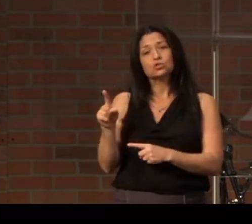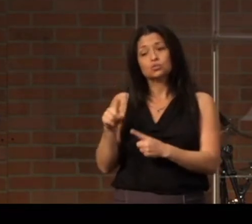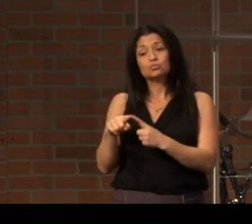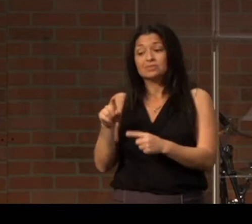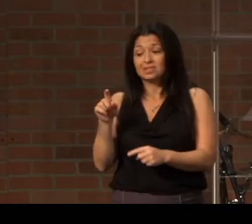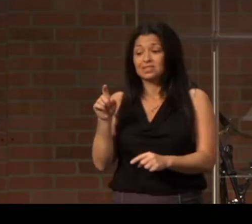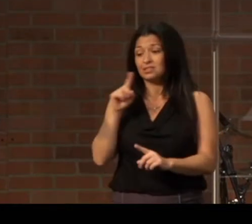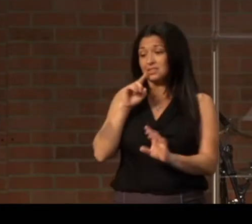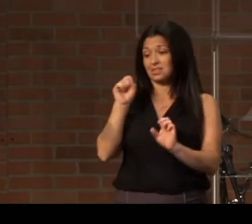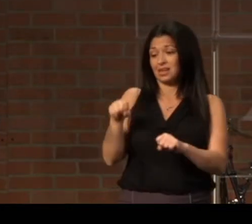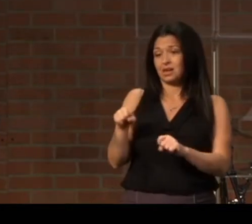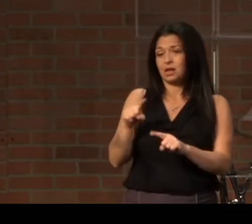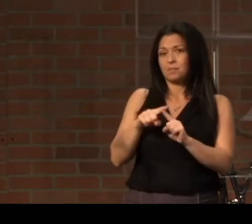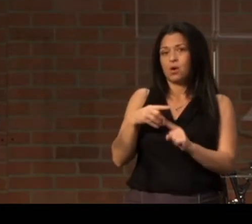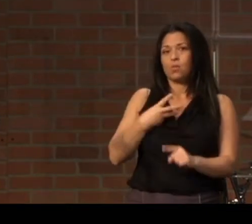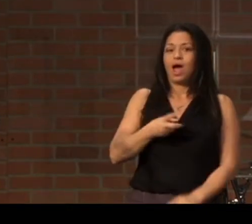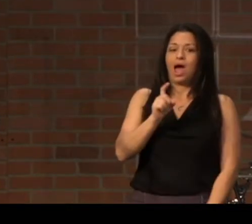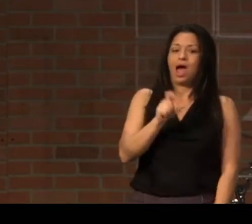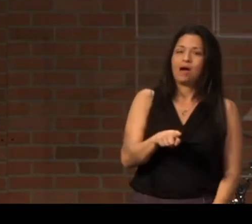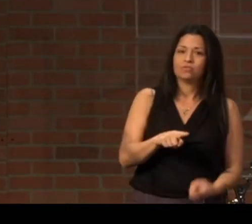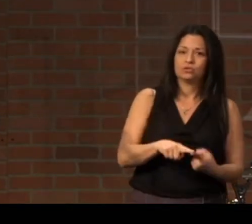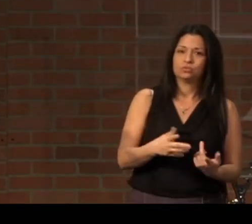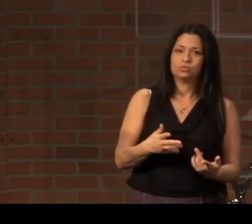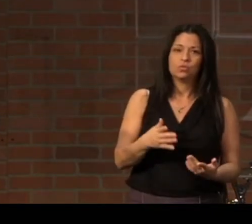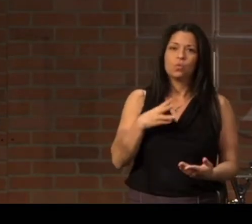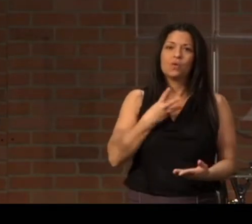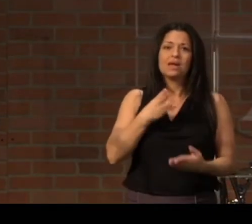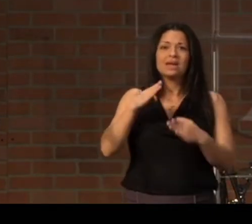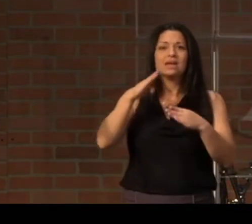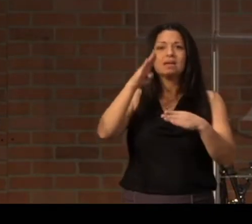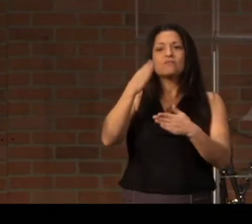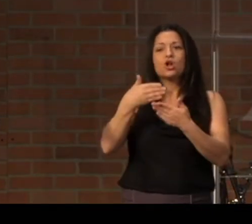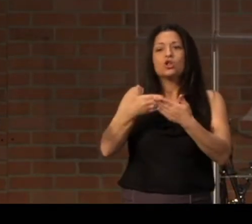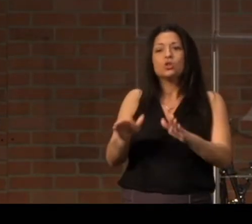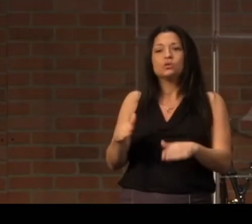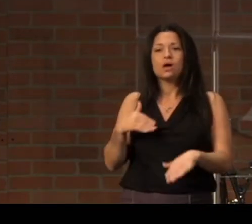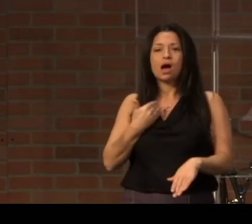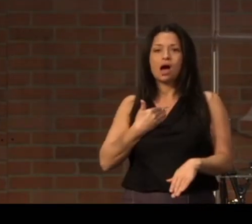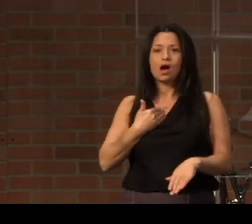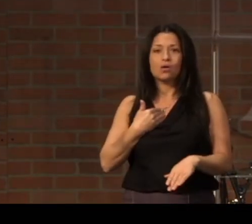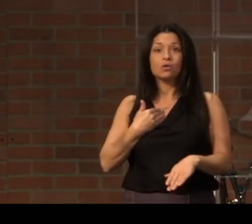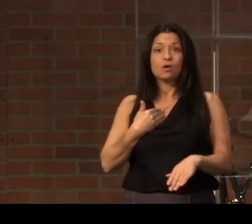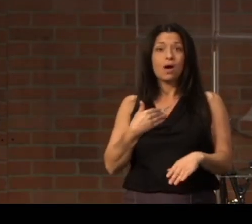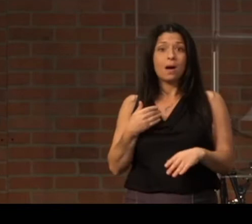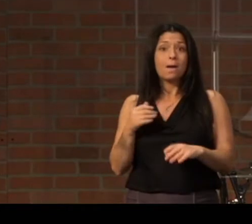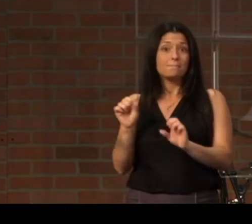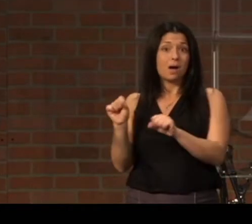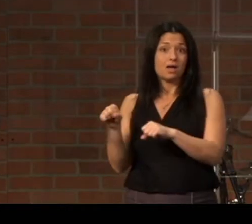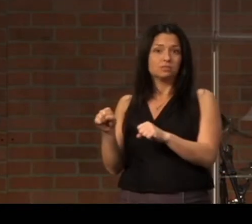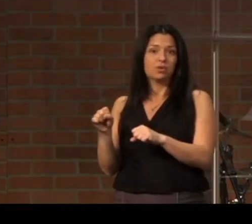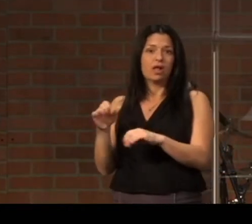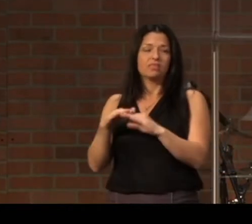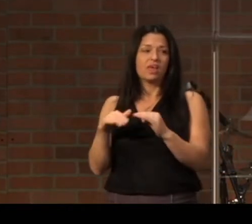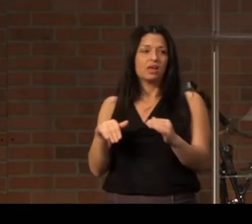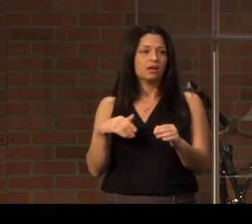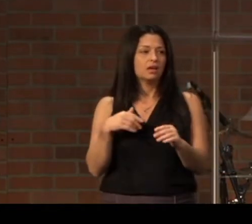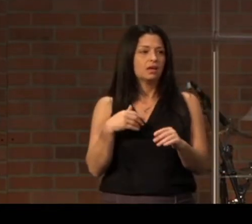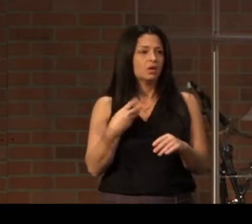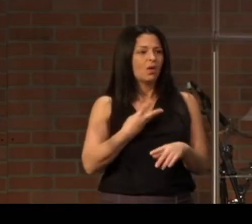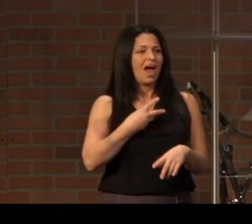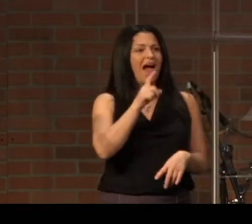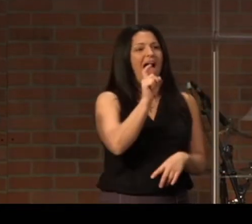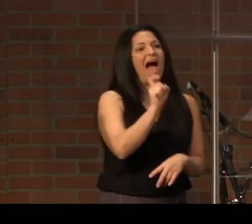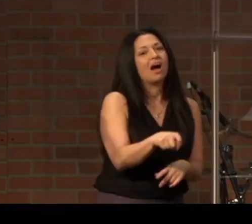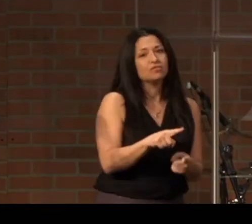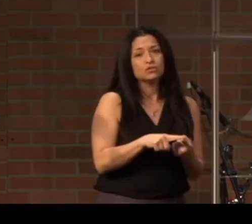have-tos. That we never lose our get-tos and they become have-tos. That's when you lose your first love, is when get-tos become